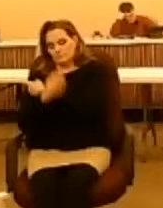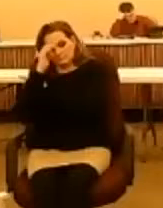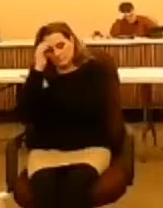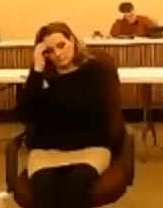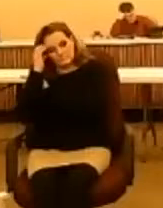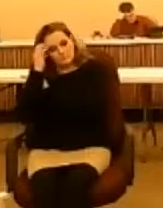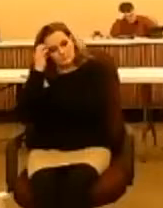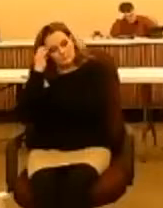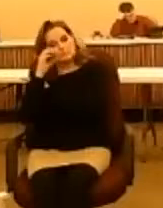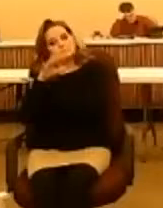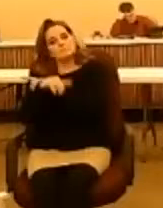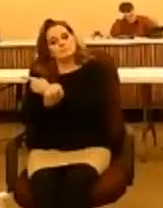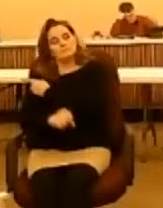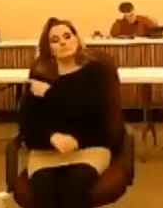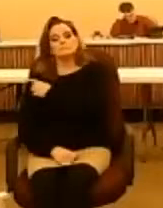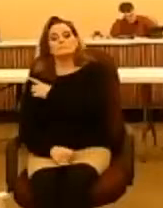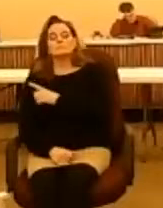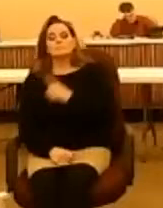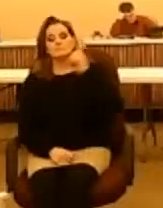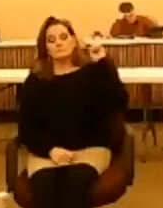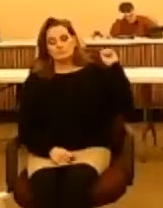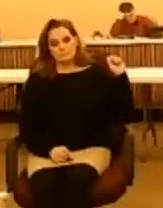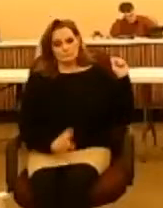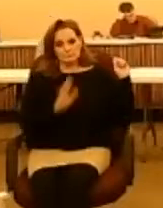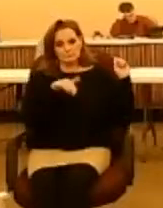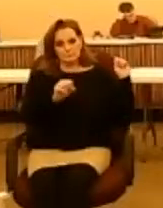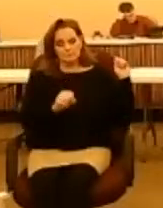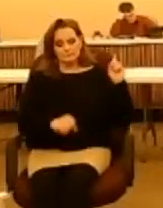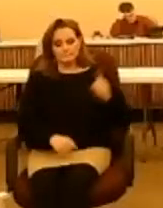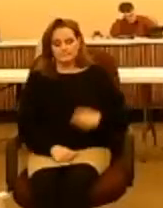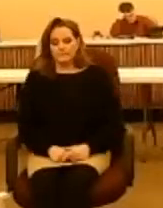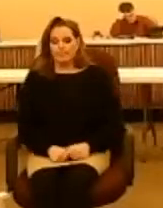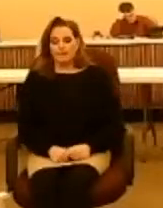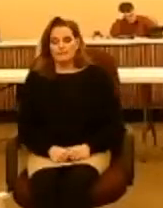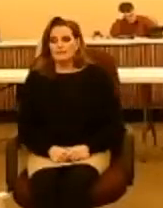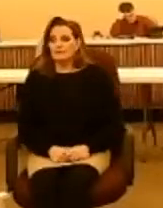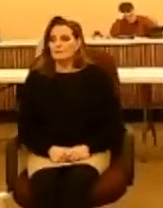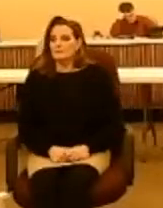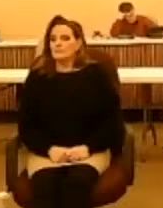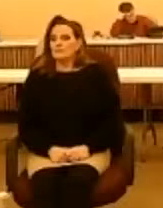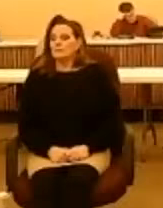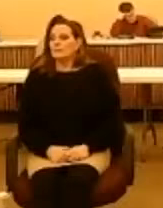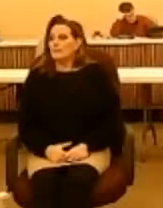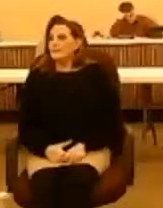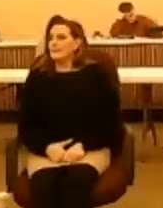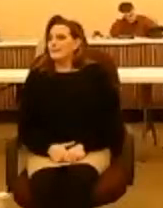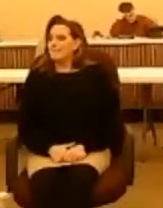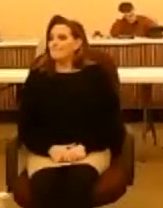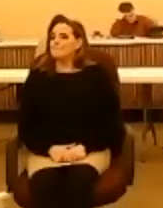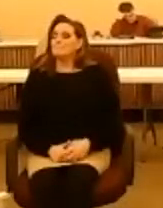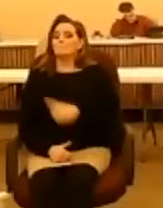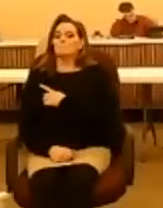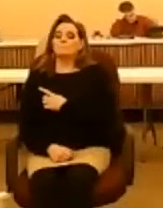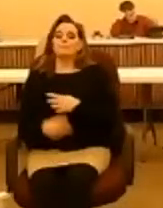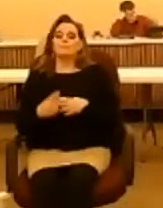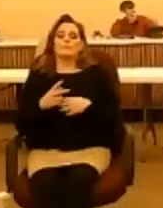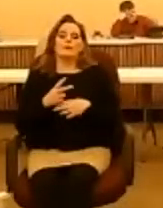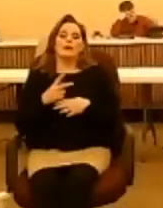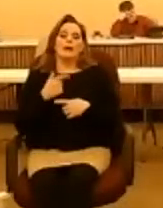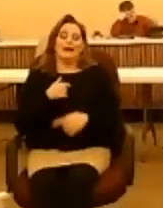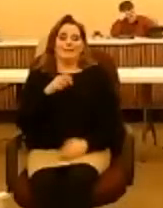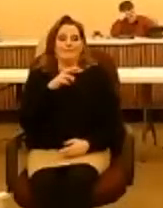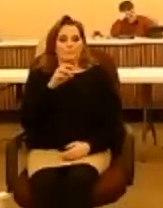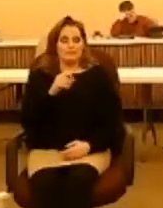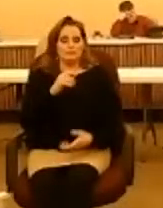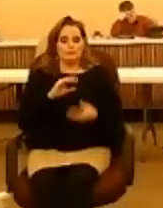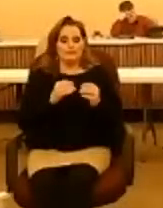Councilmember Bolsner, Aye. Supervisor Schultz. Aye. Supervisor Schultz, I have resolution